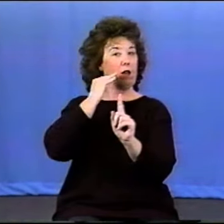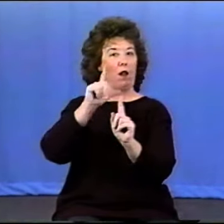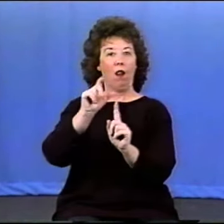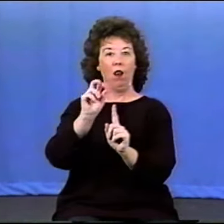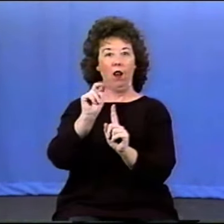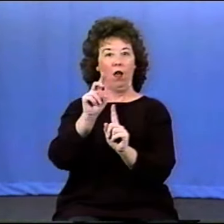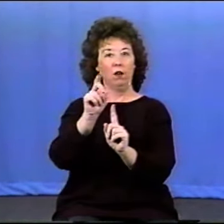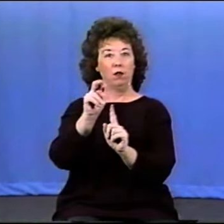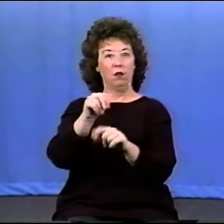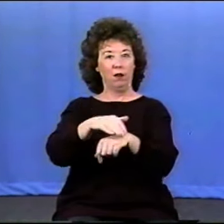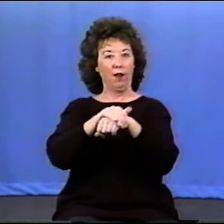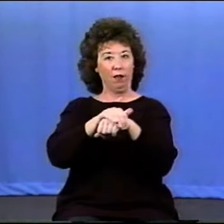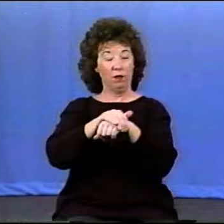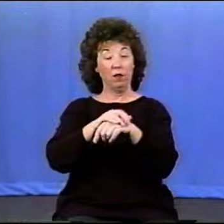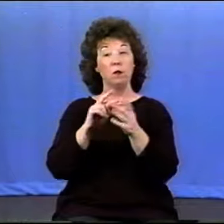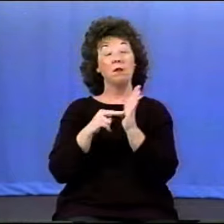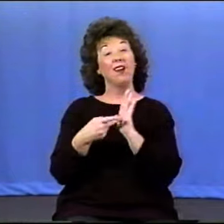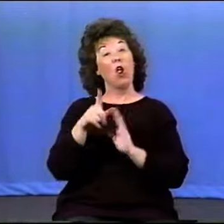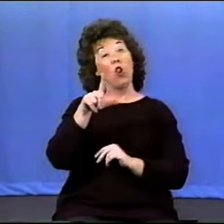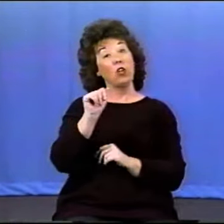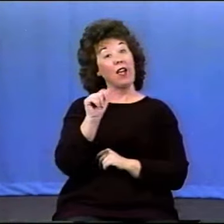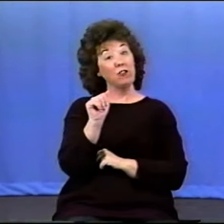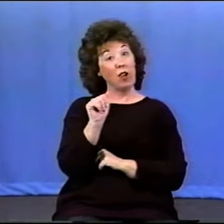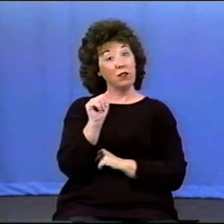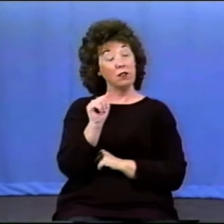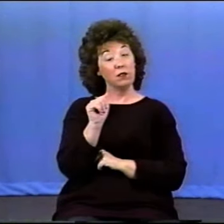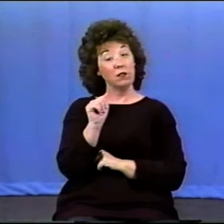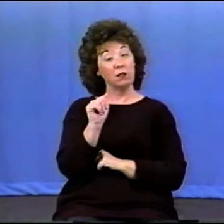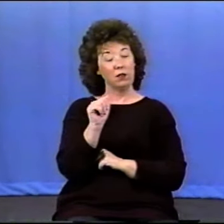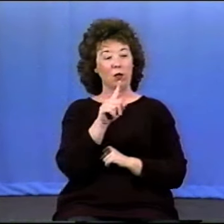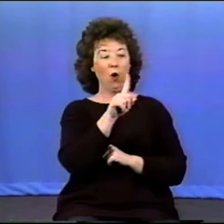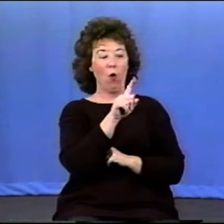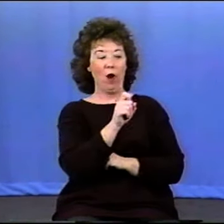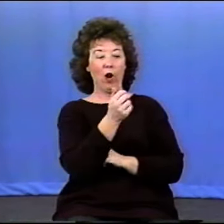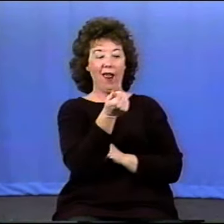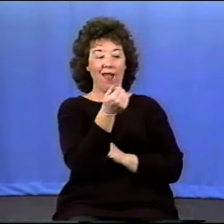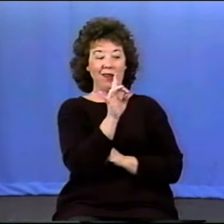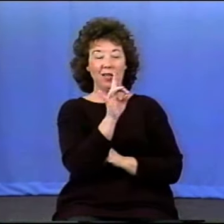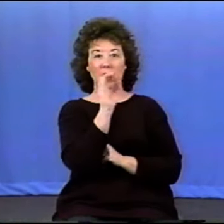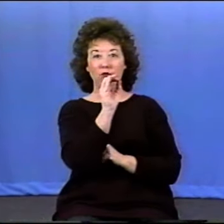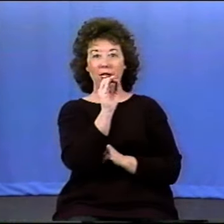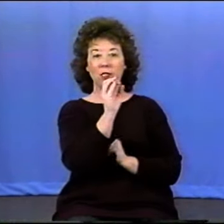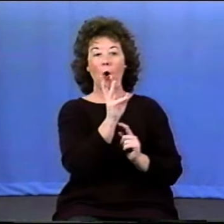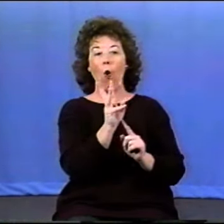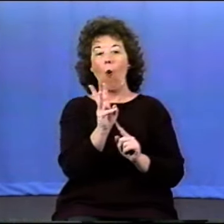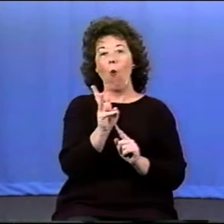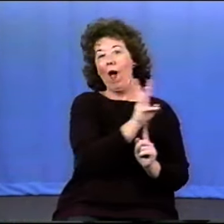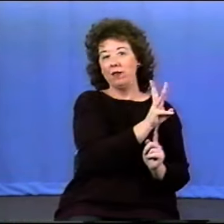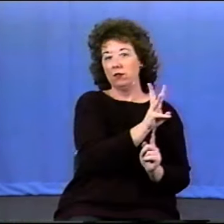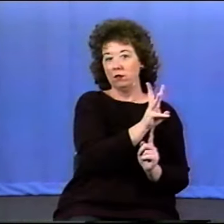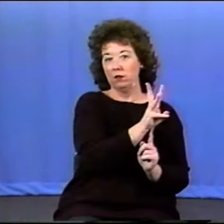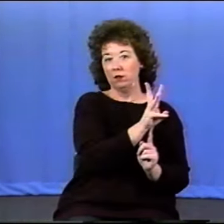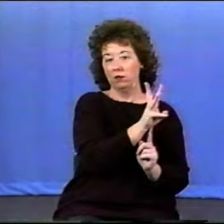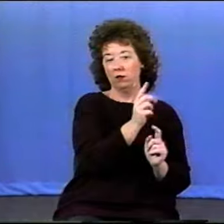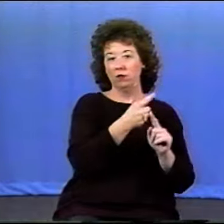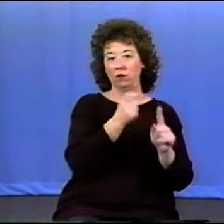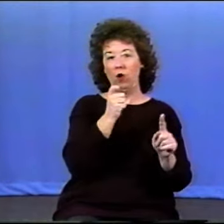about 118 degrees west longitude. So those two numbers, the